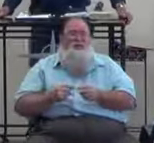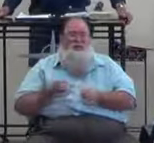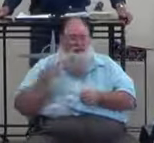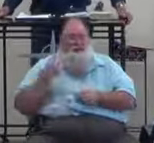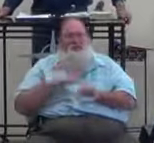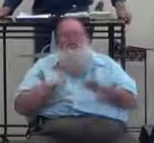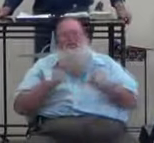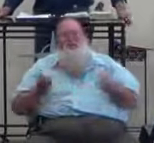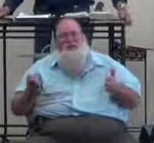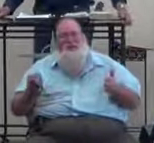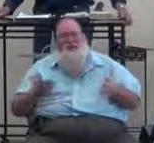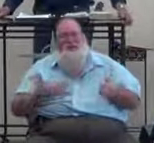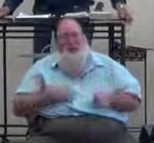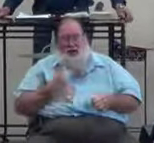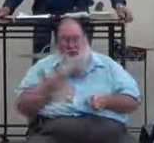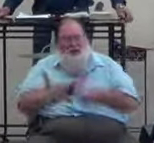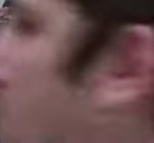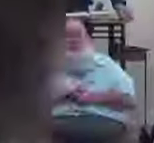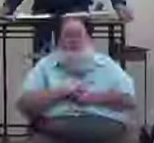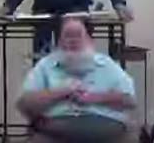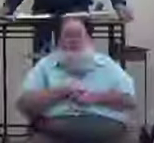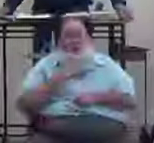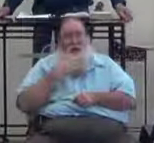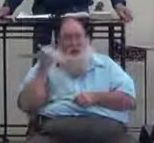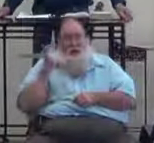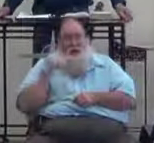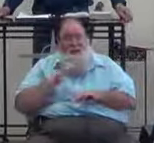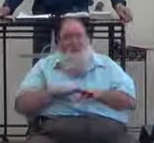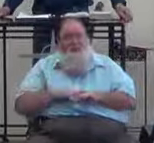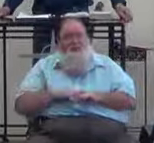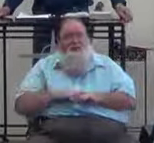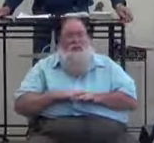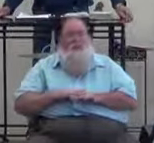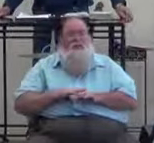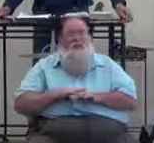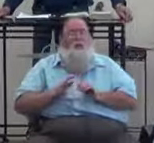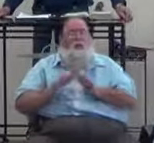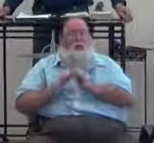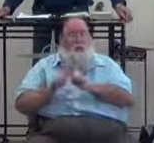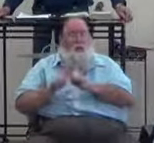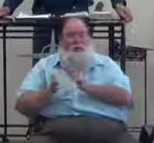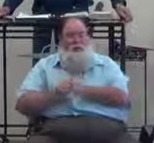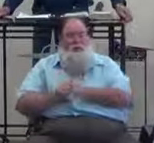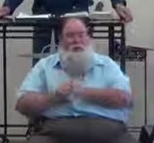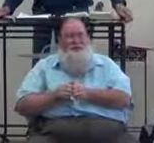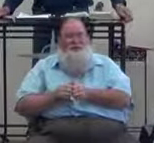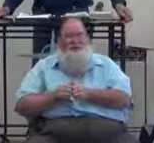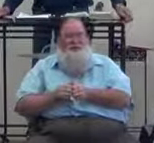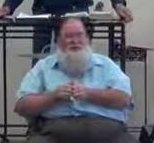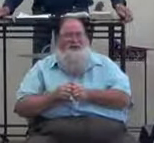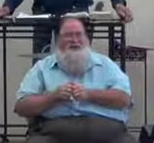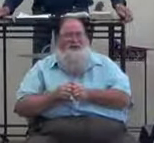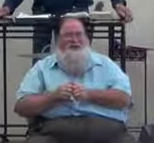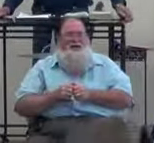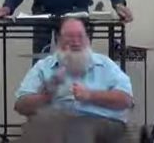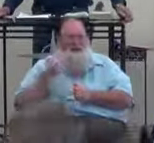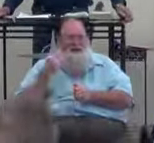It will be, I guarantee, it'll be better than going with the sea travel or any of that stuff that you may have thought about